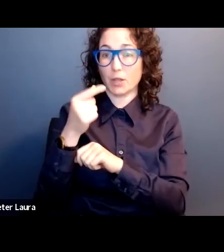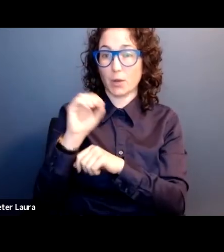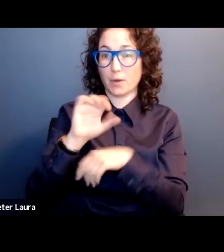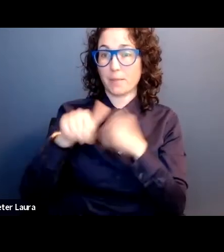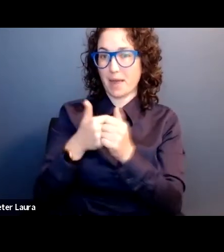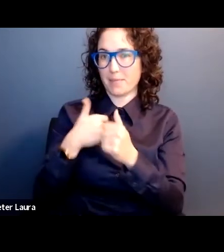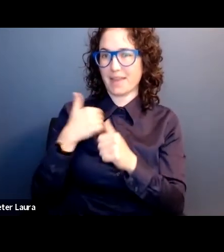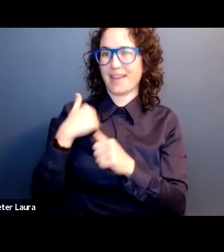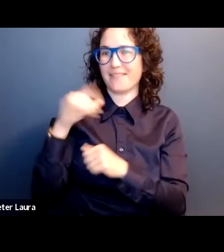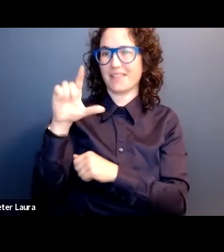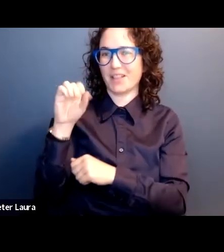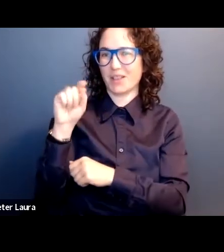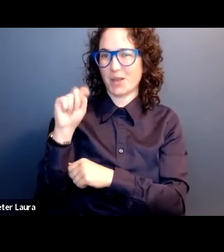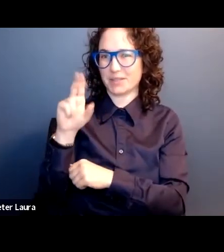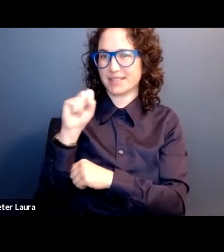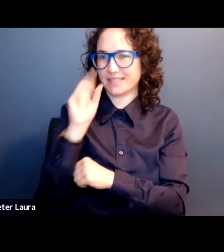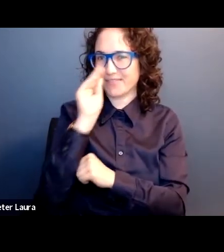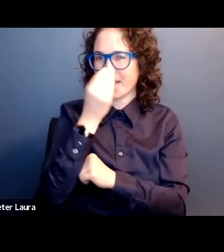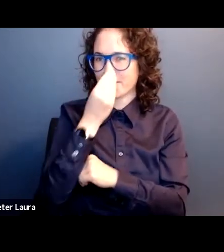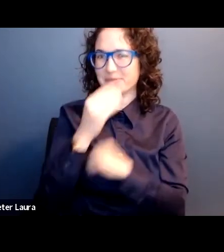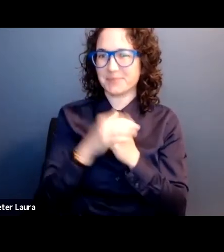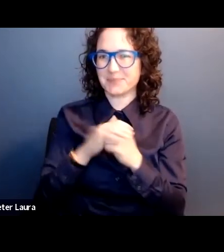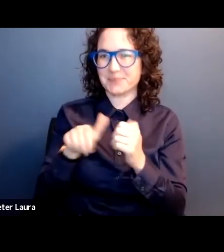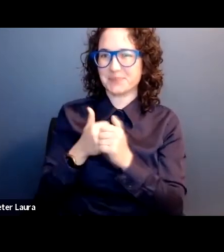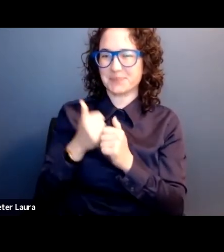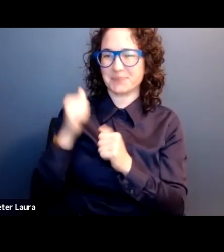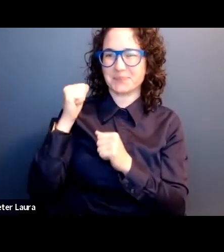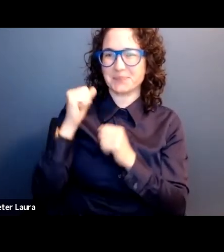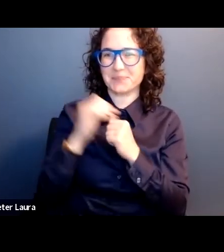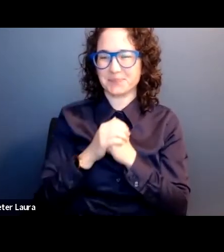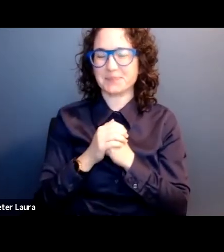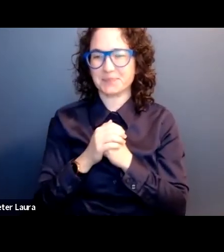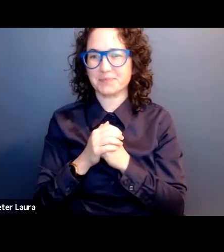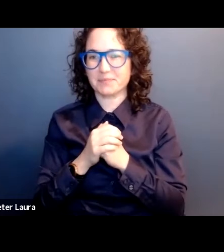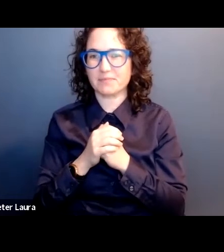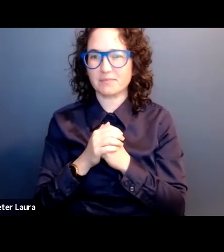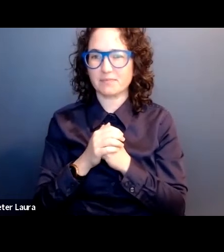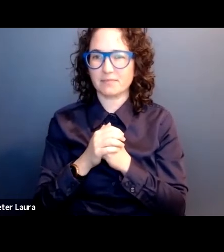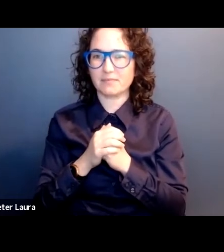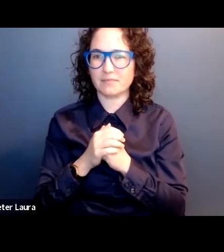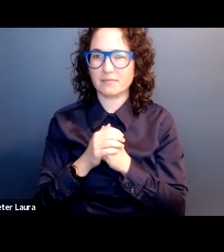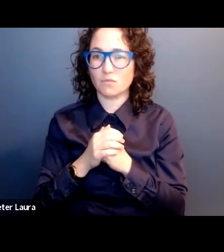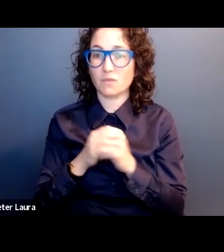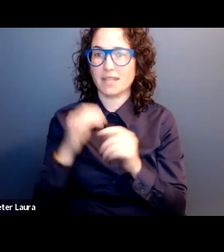the lotus flower, and it was written that